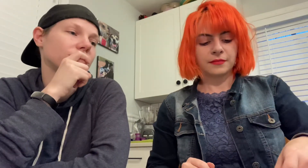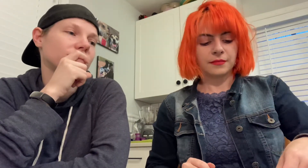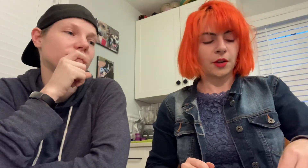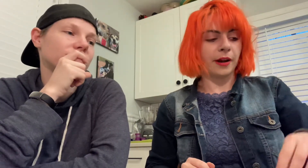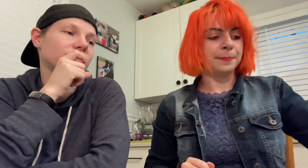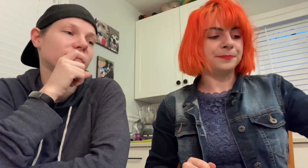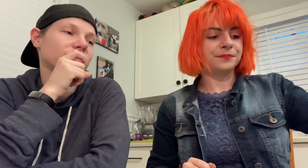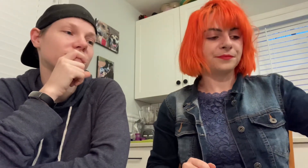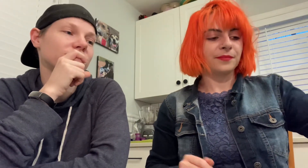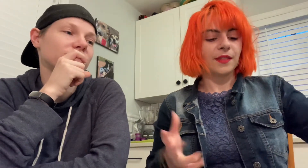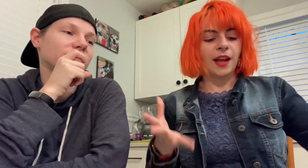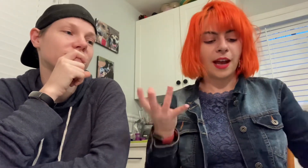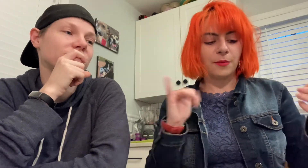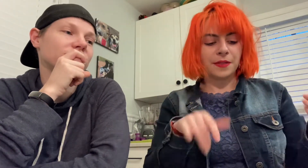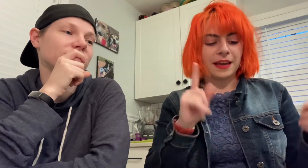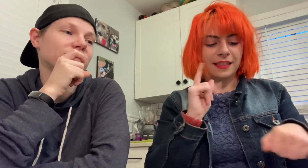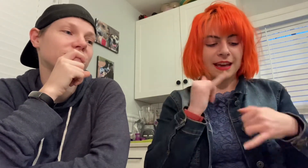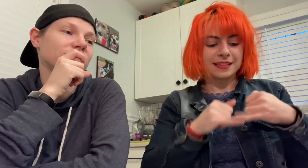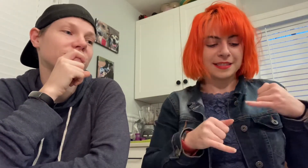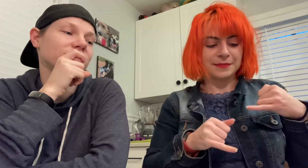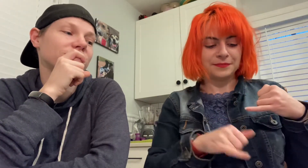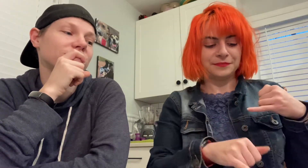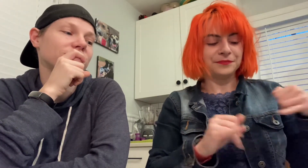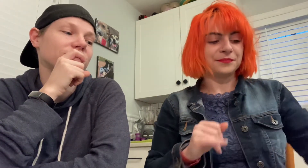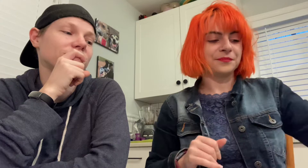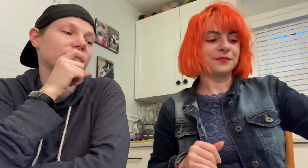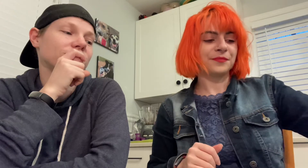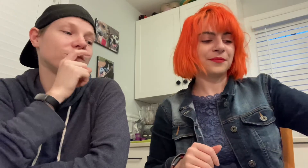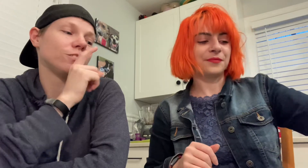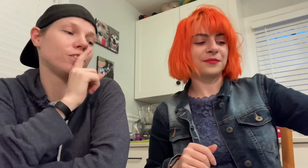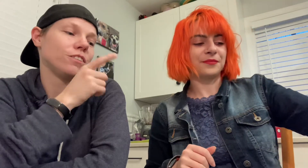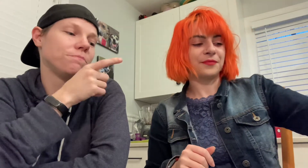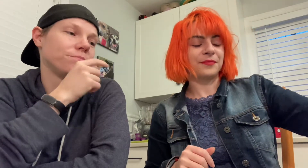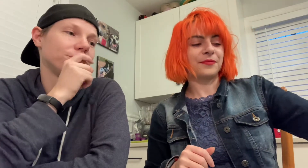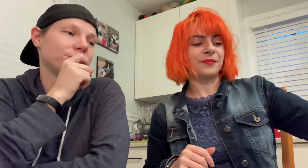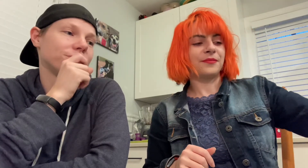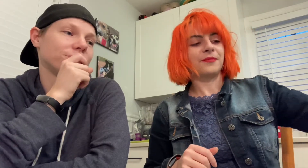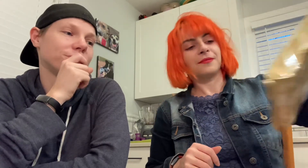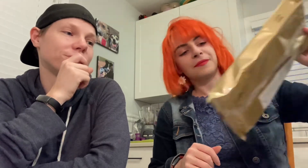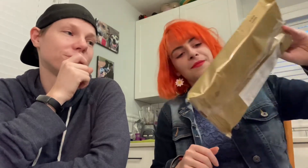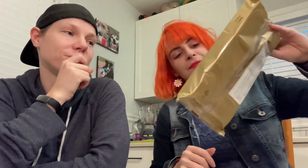Yeah. Okay. I want that last. Okay.